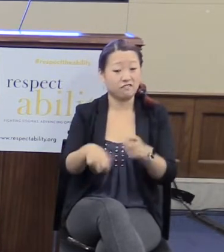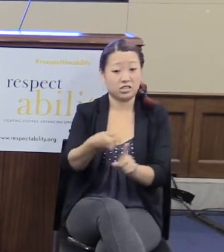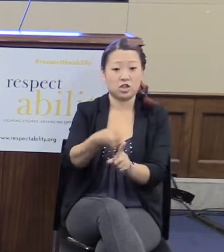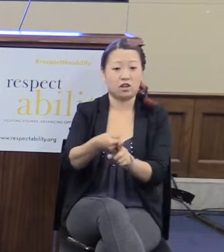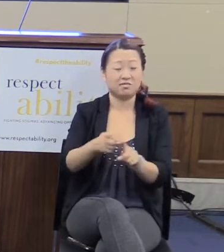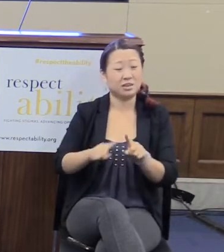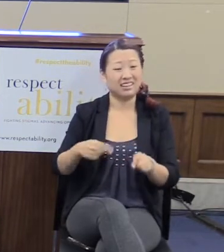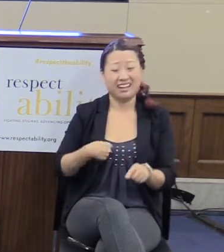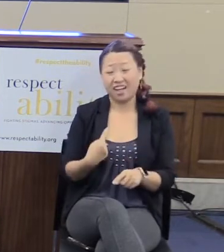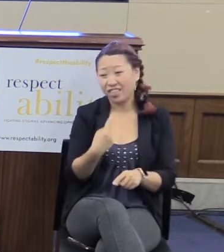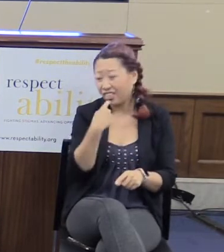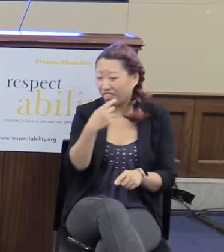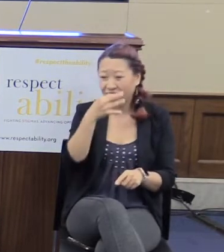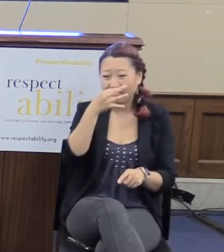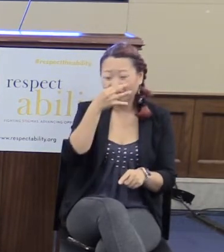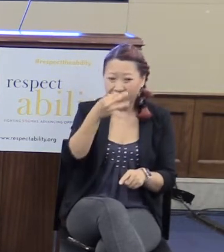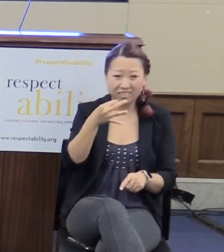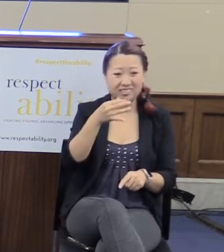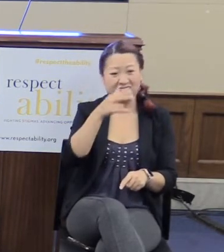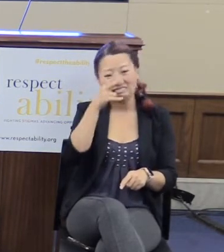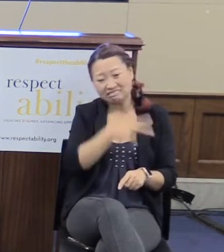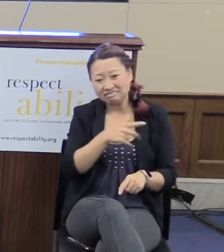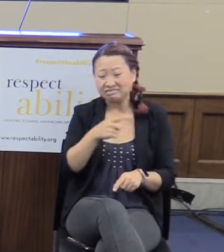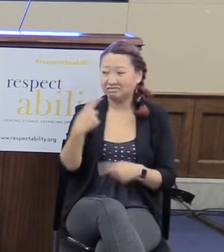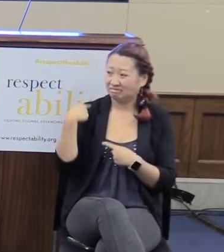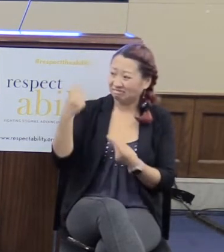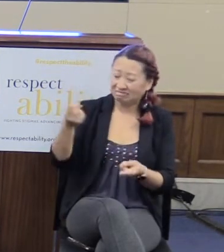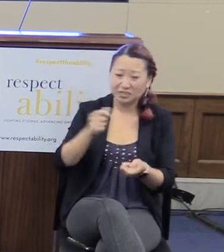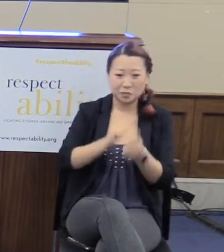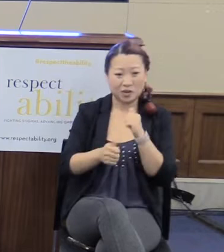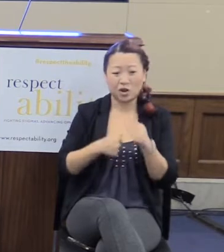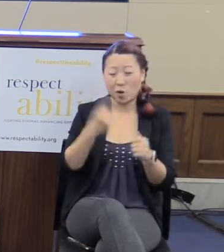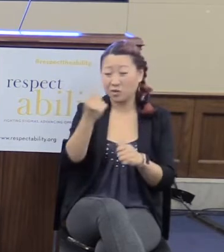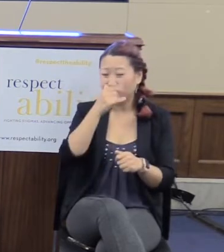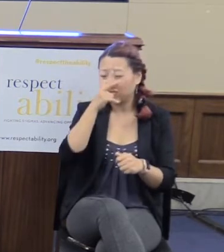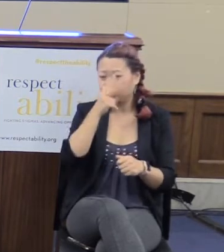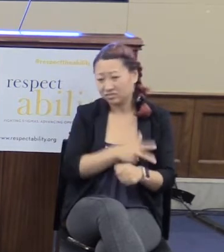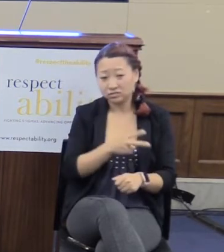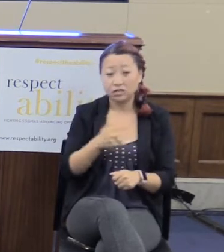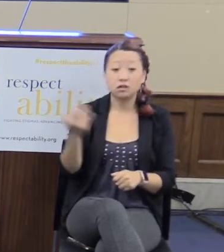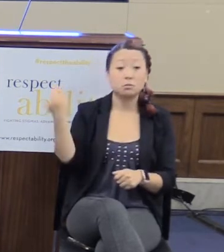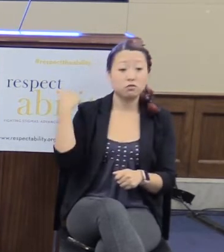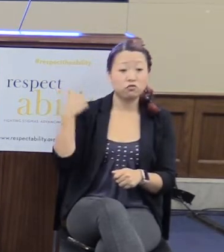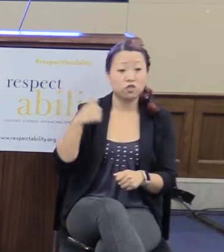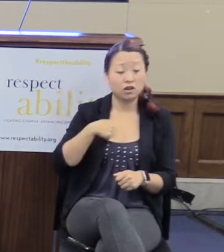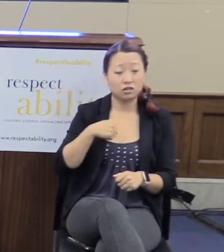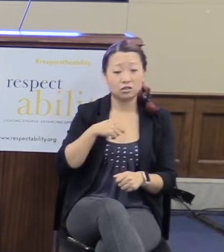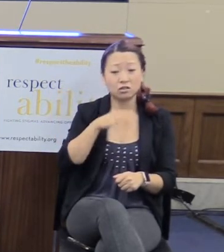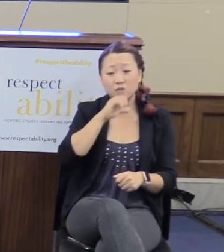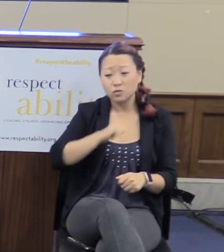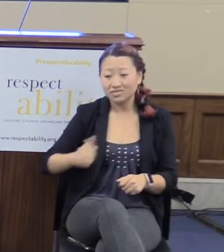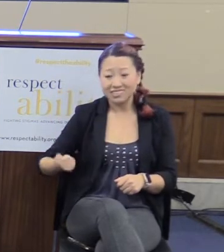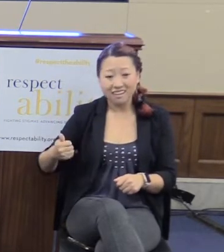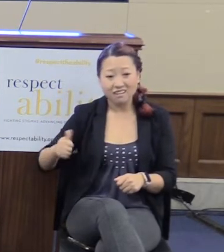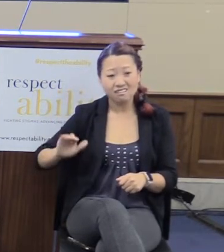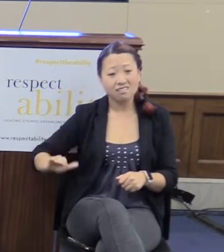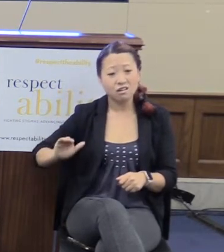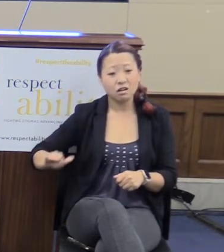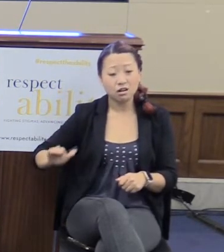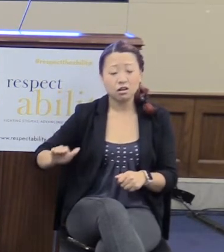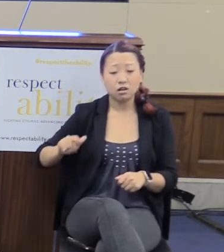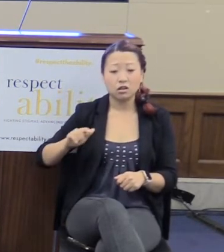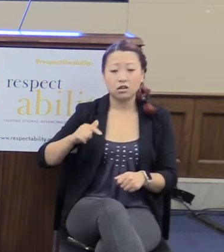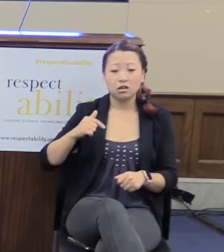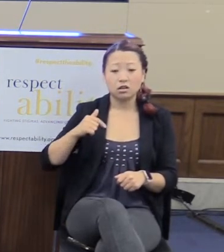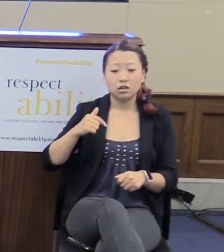always sucked in sports. Just a quick story. When I was little, when I was 10, I'm the only boy of 3. So my 2 girls,